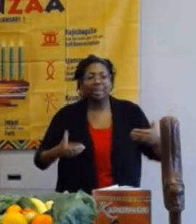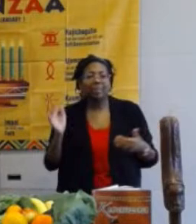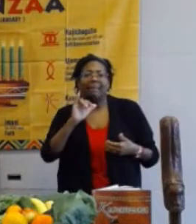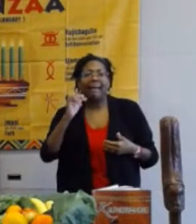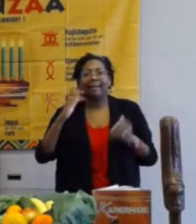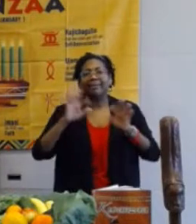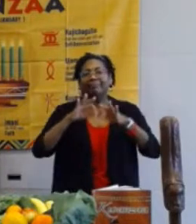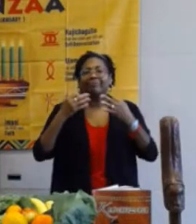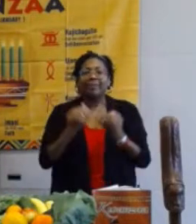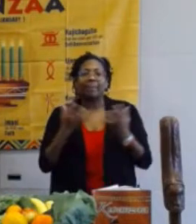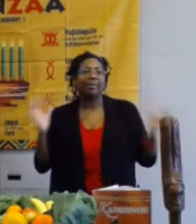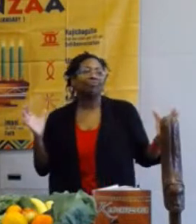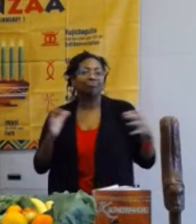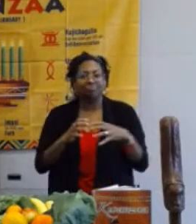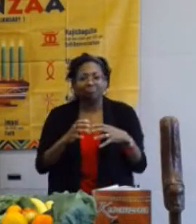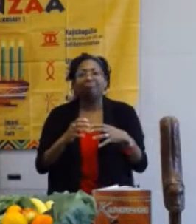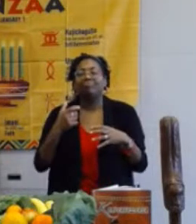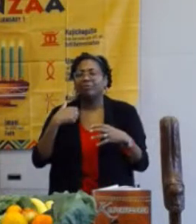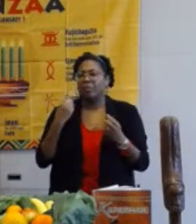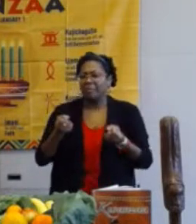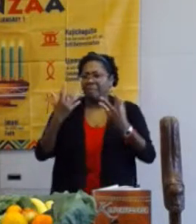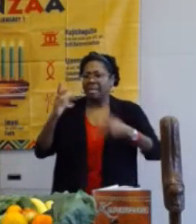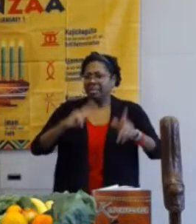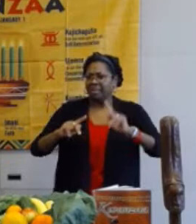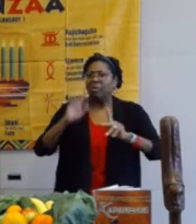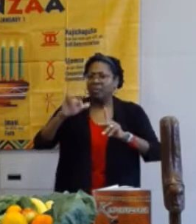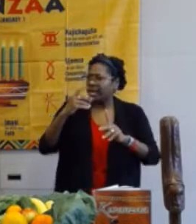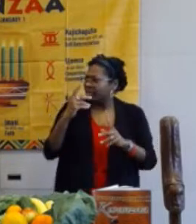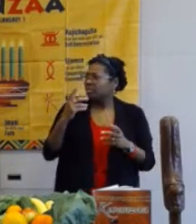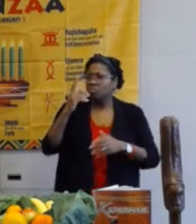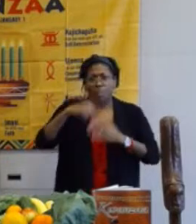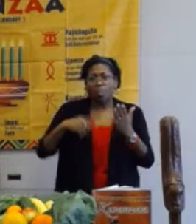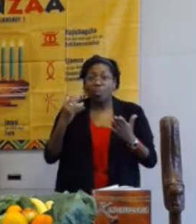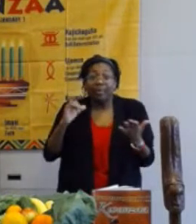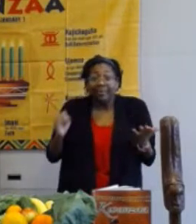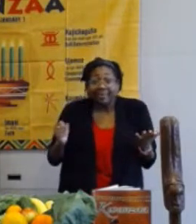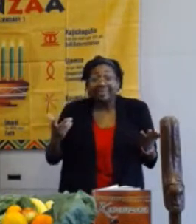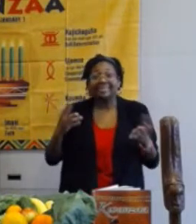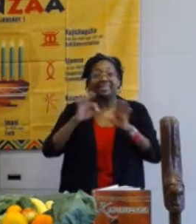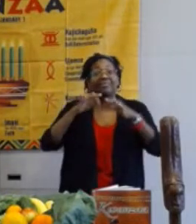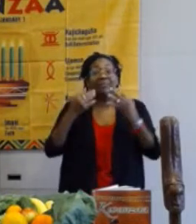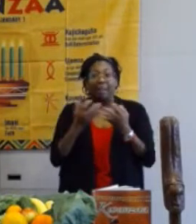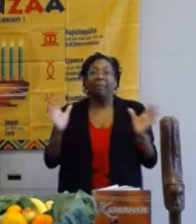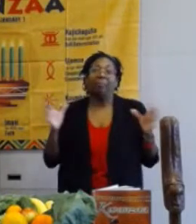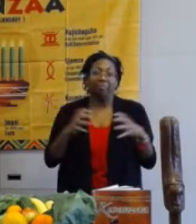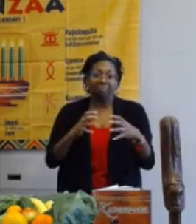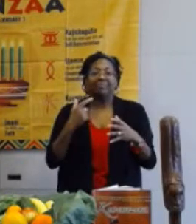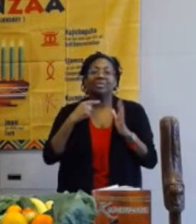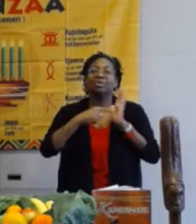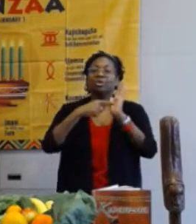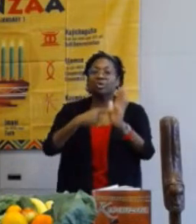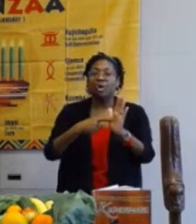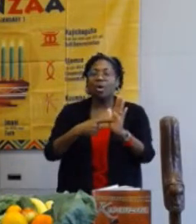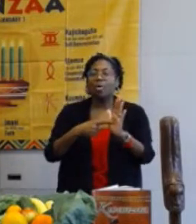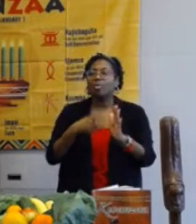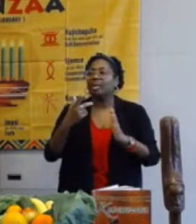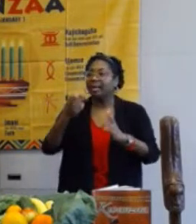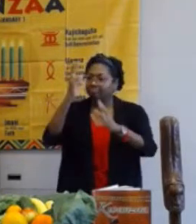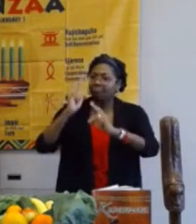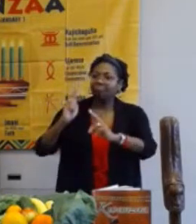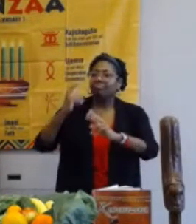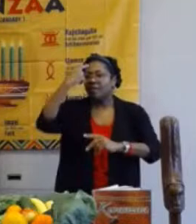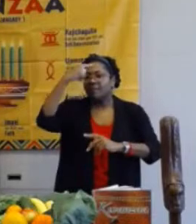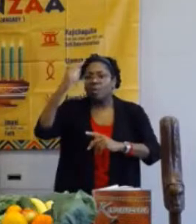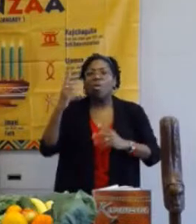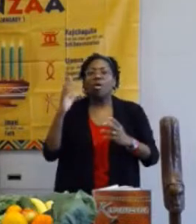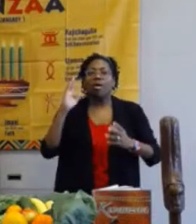family reunion. And for many of us, that is exactly what it is, a family reunion. To show special reverence for the Creator and